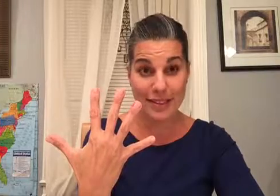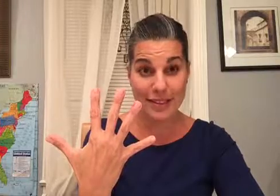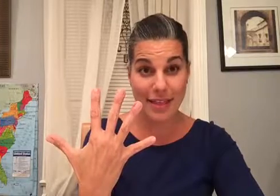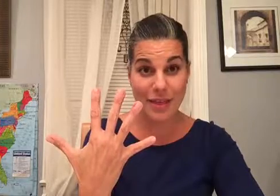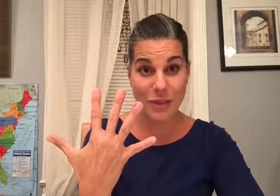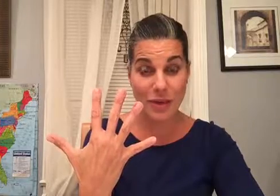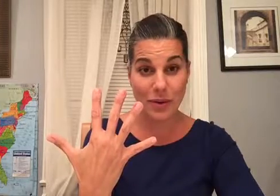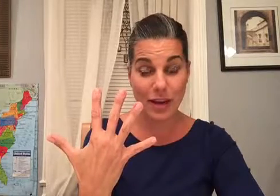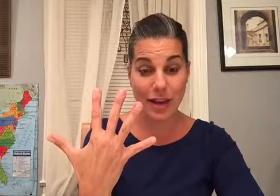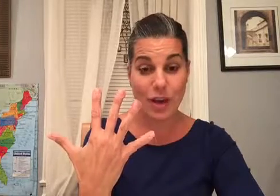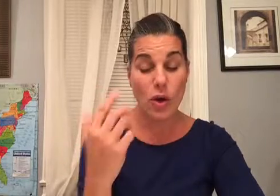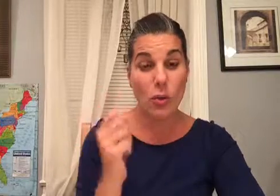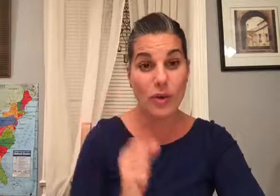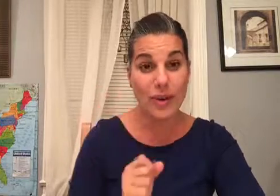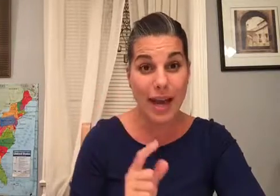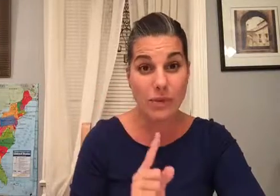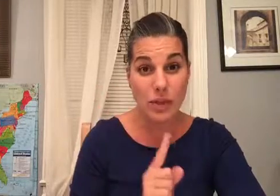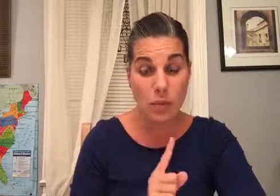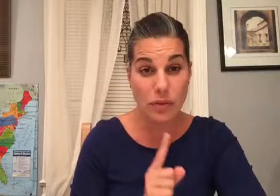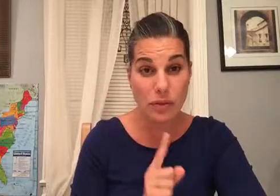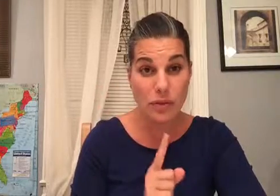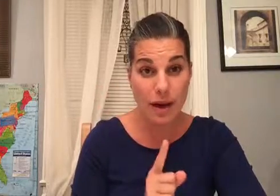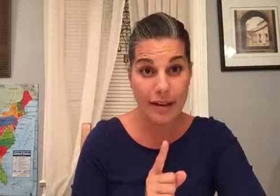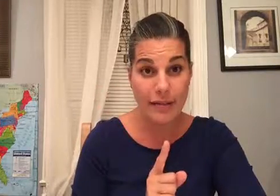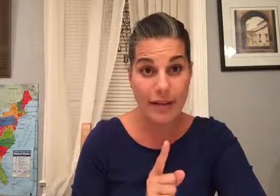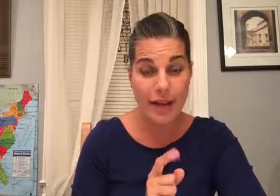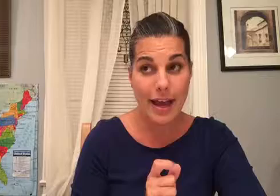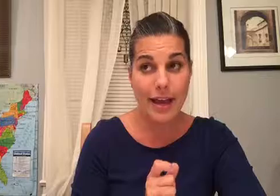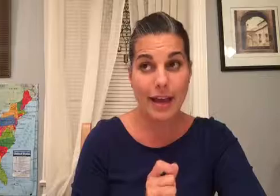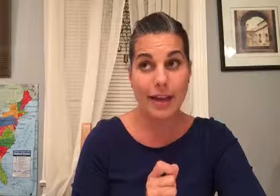practice that this week, okay? When you're counting 1 through 5, and